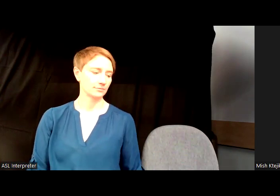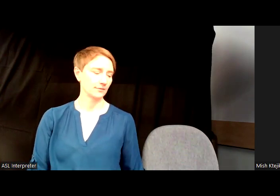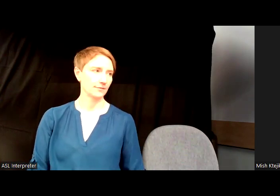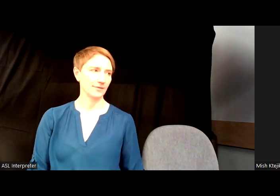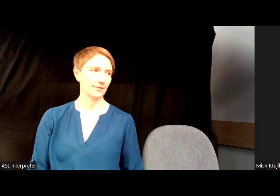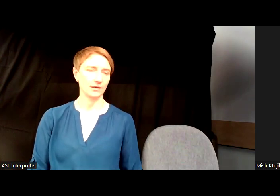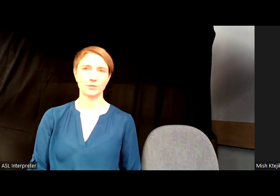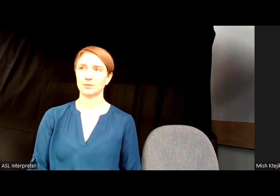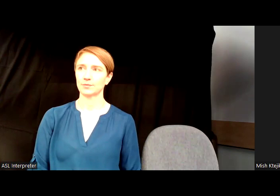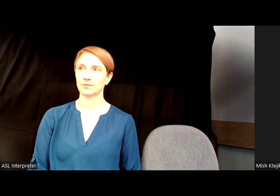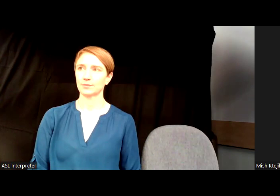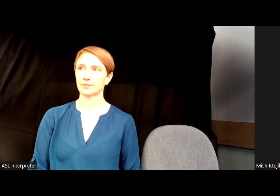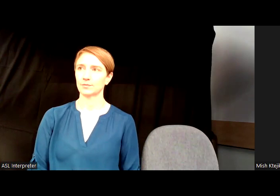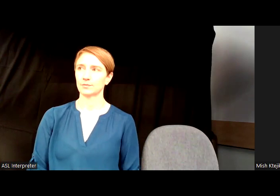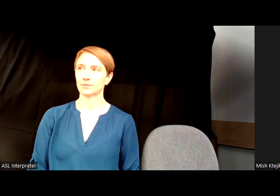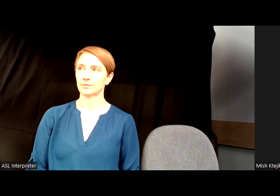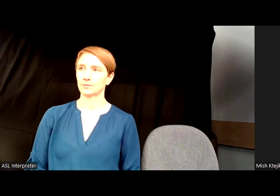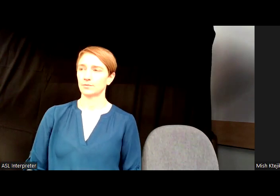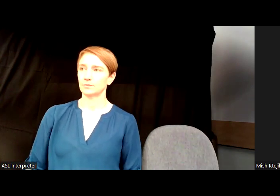That one good?